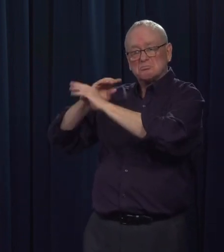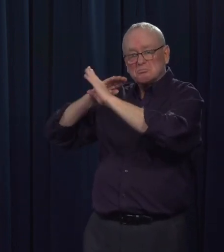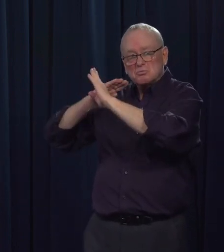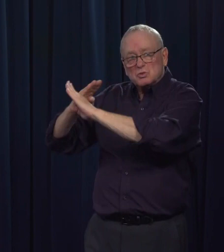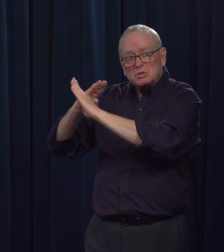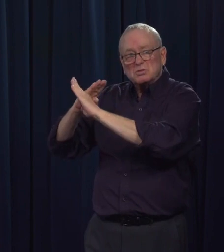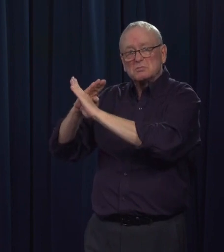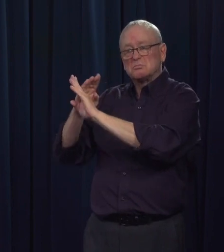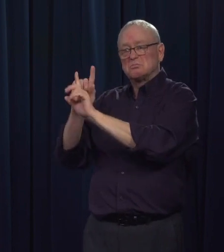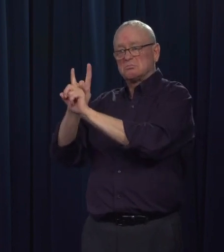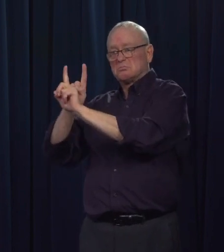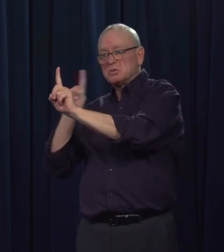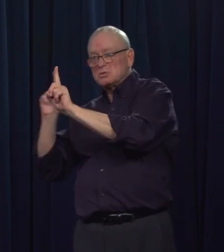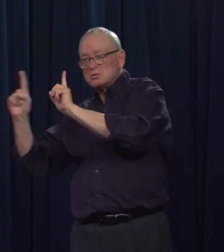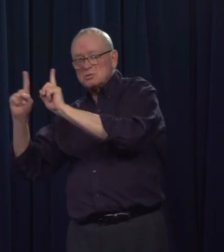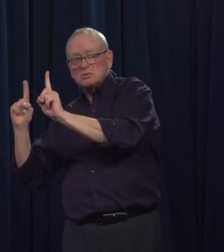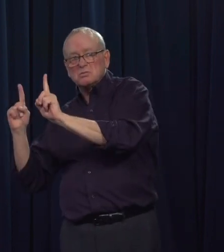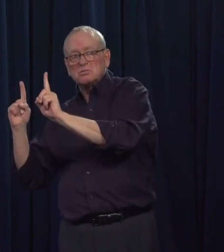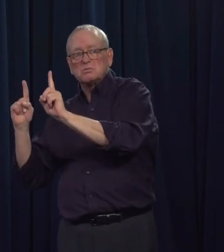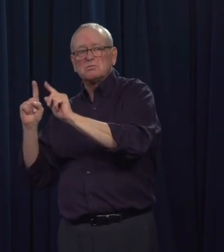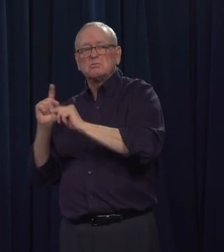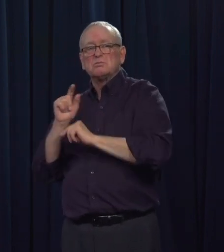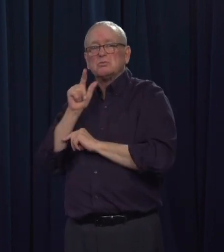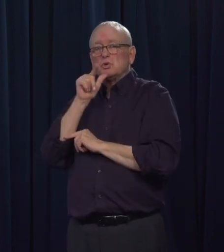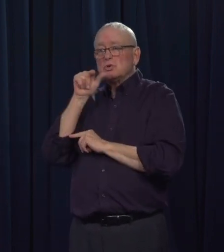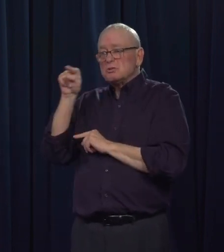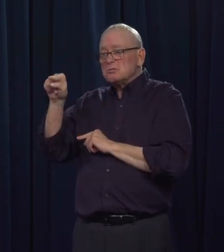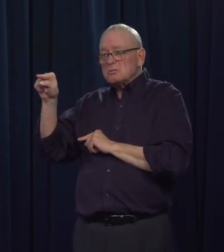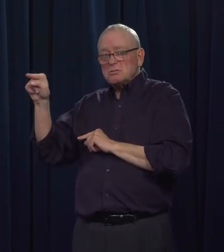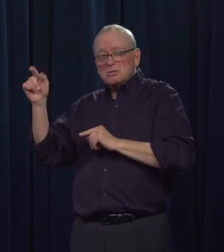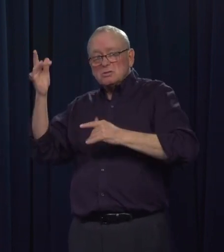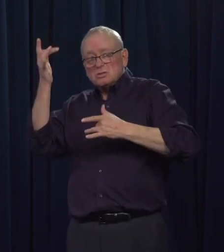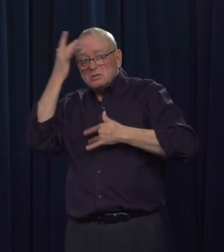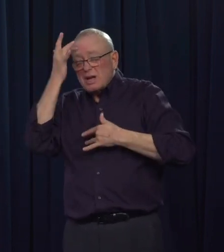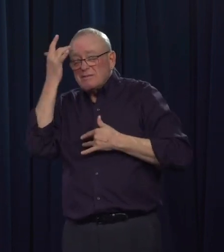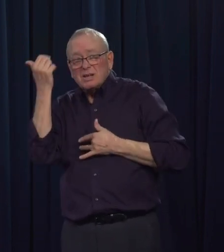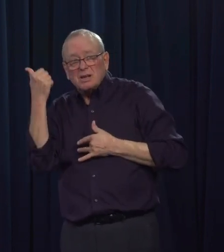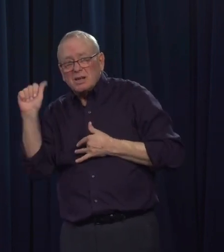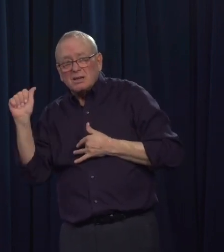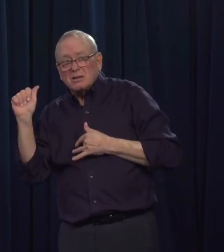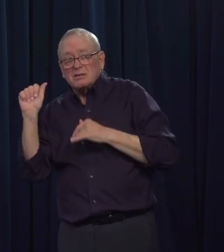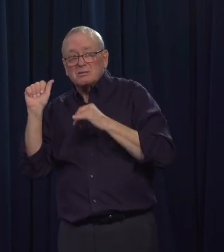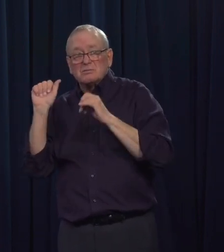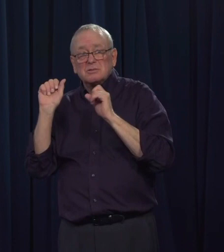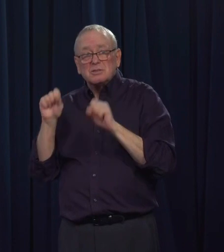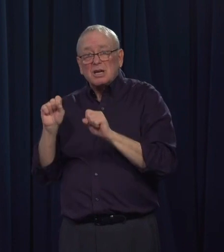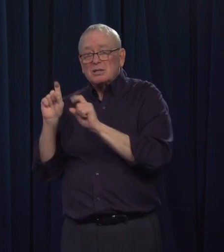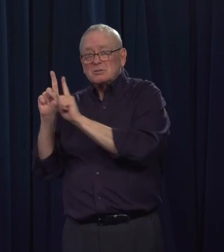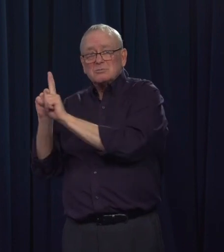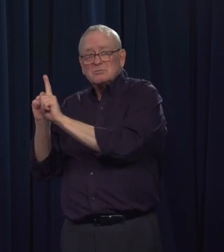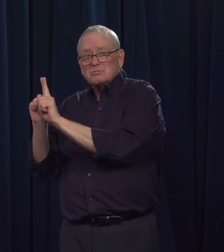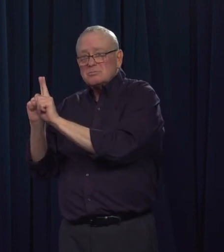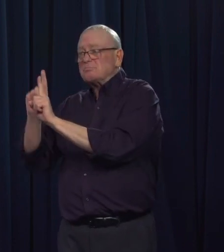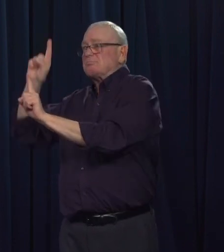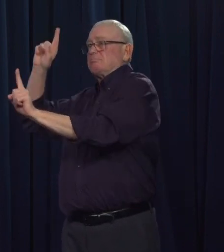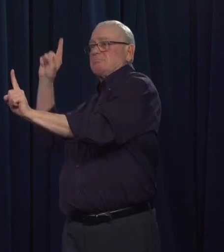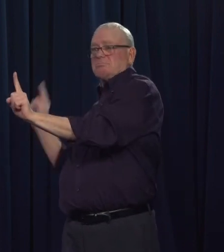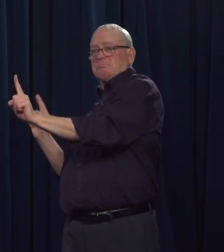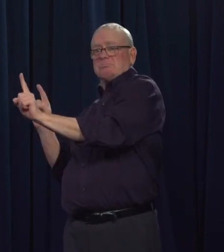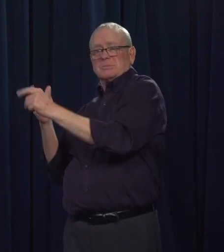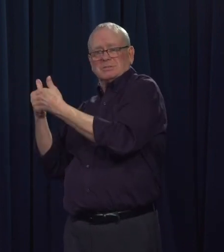symptoms, even mild, has a place to self-isolate away from others, making sure that if there are any gatherings